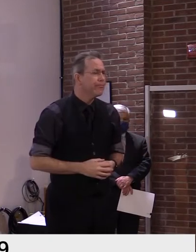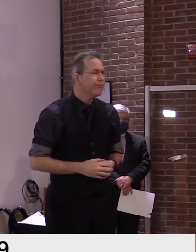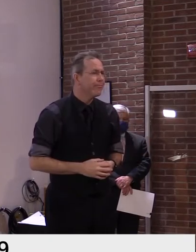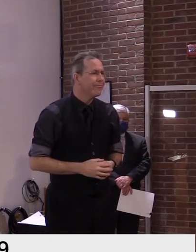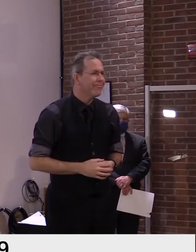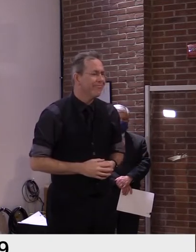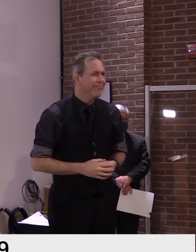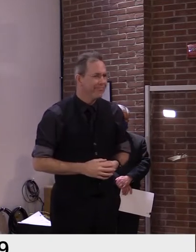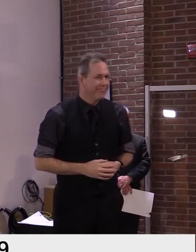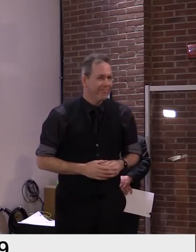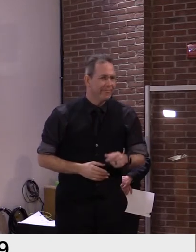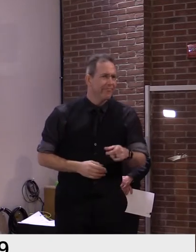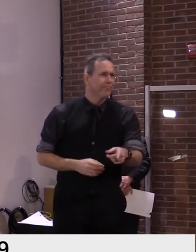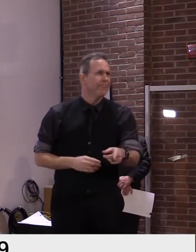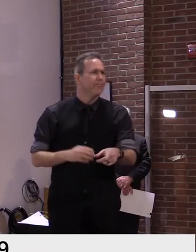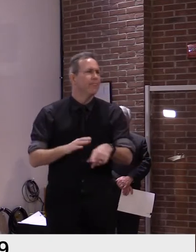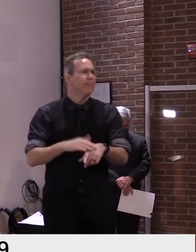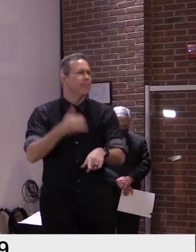Stuart, NBC 5.